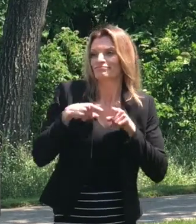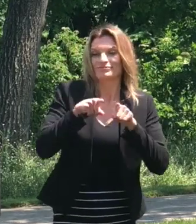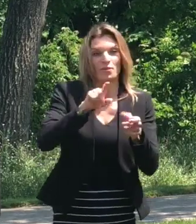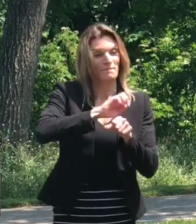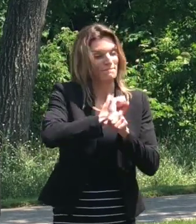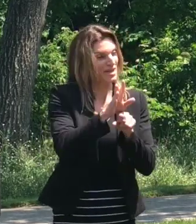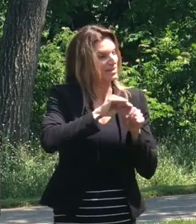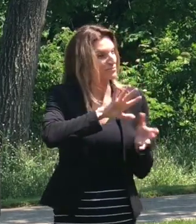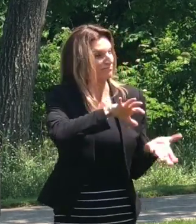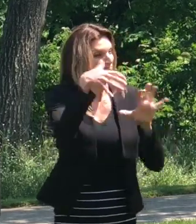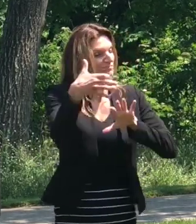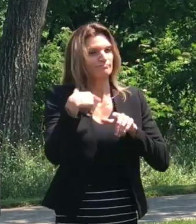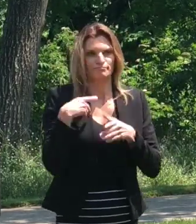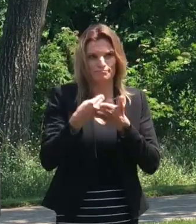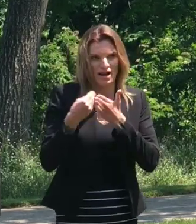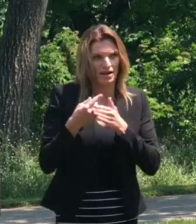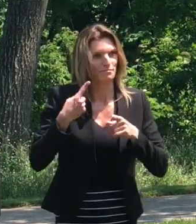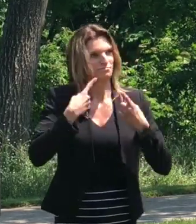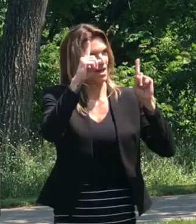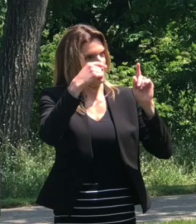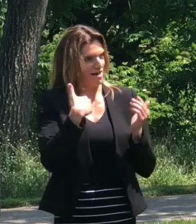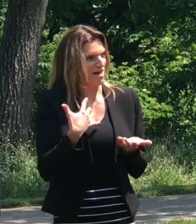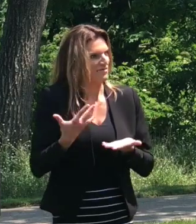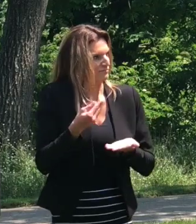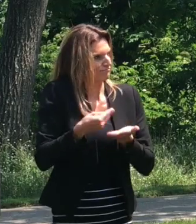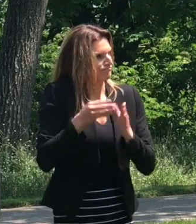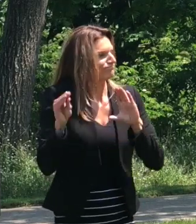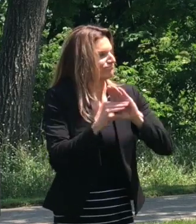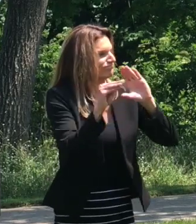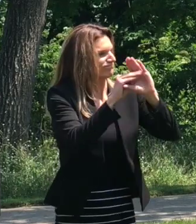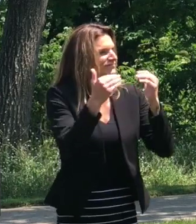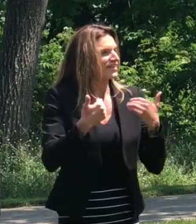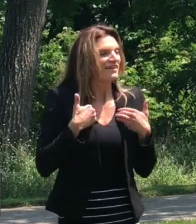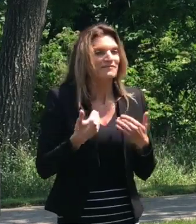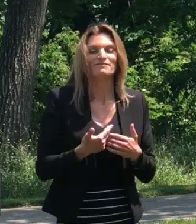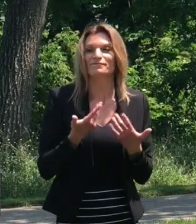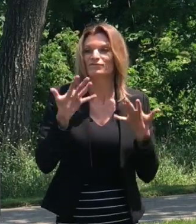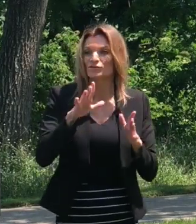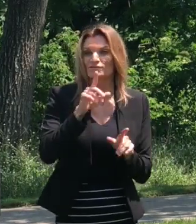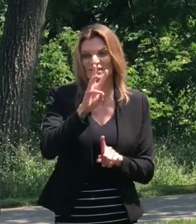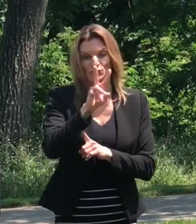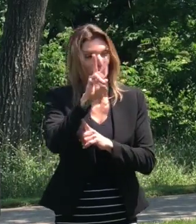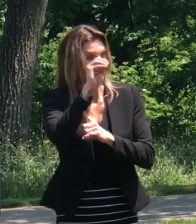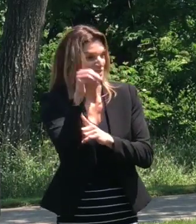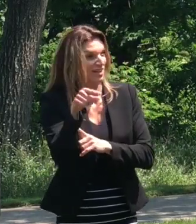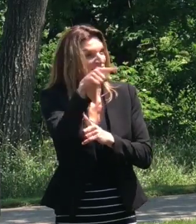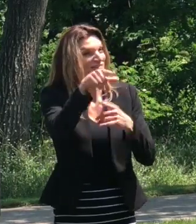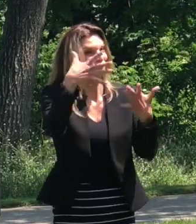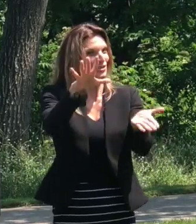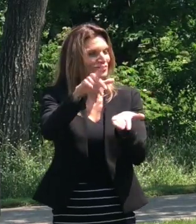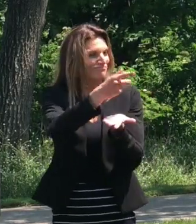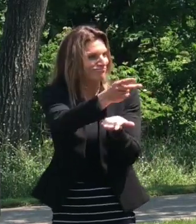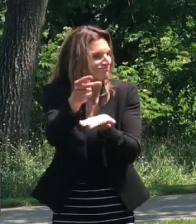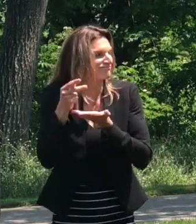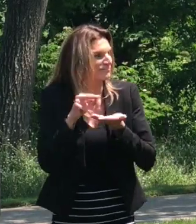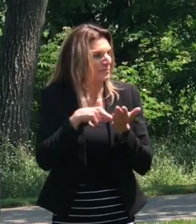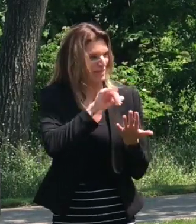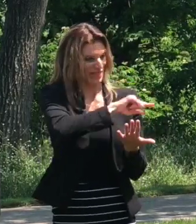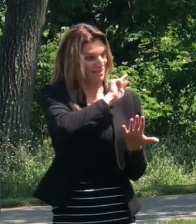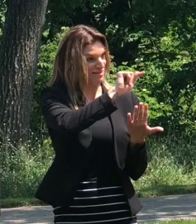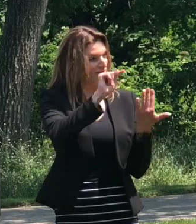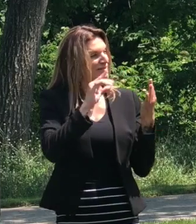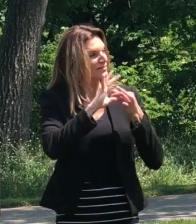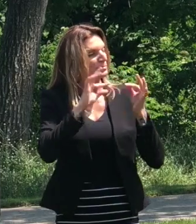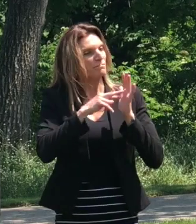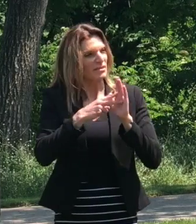a pandemic. We've got over 62% of our population vaccinated, so we are doing a lot of great things to